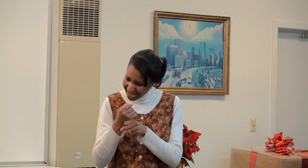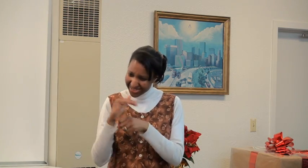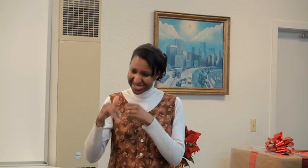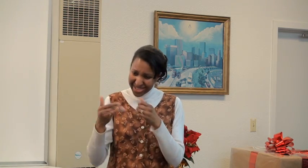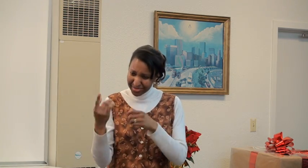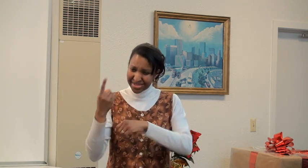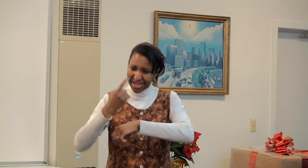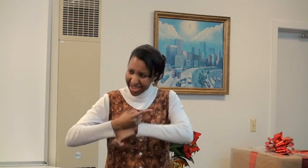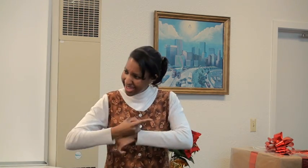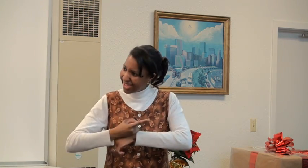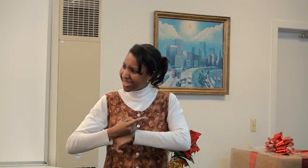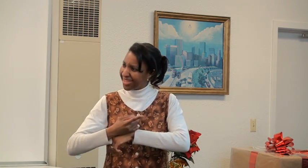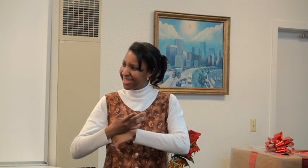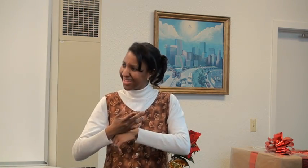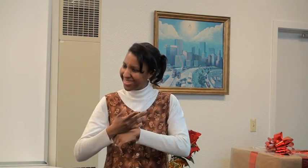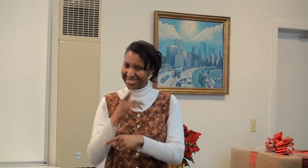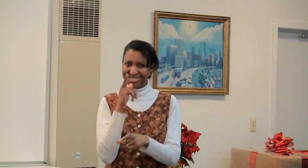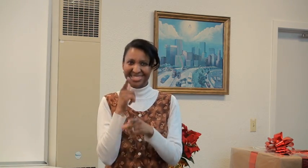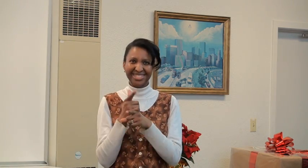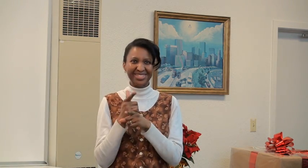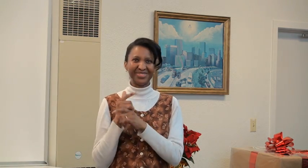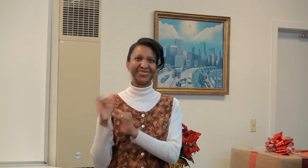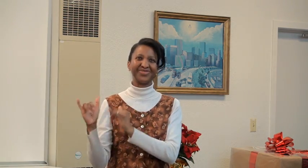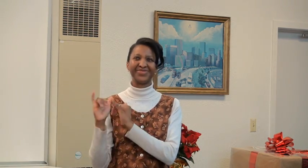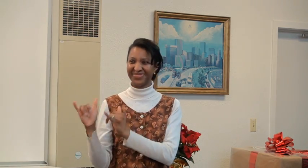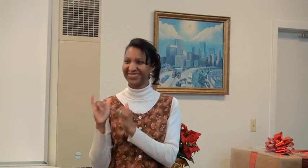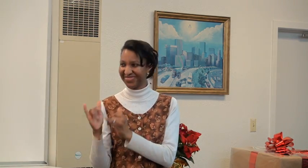So these two didn't know they had close, same physical and spiritual.